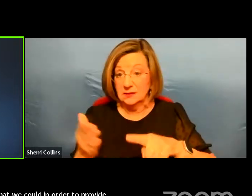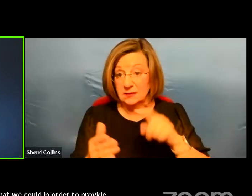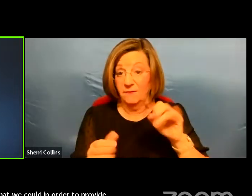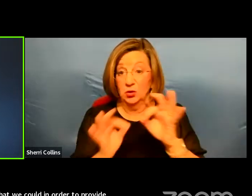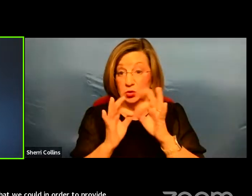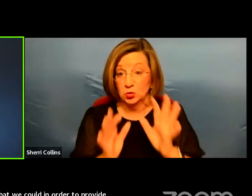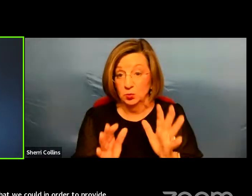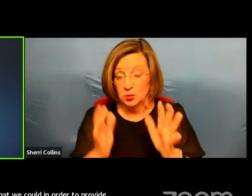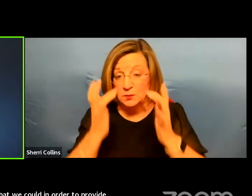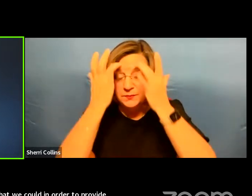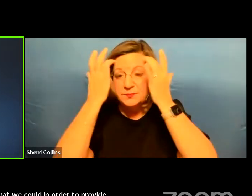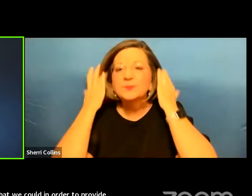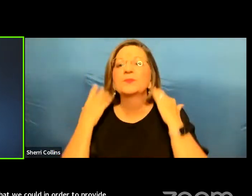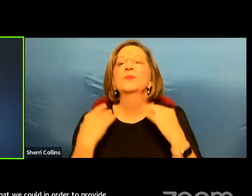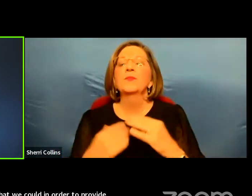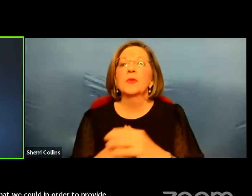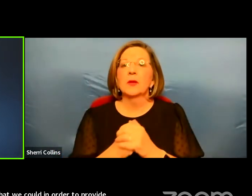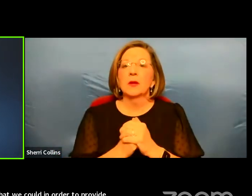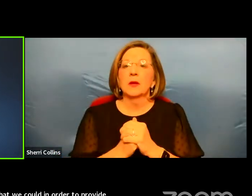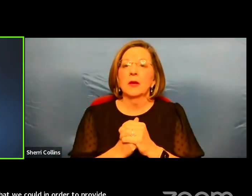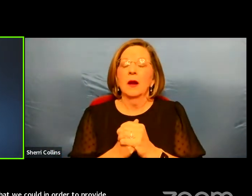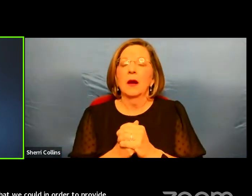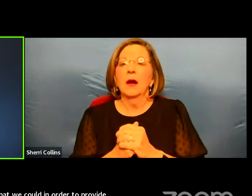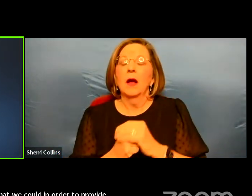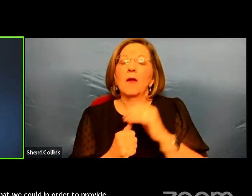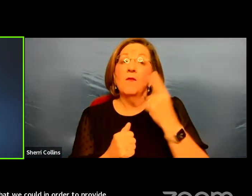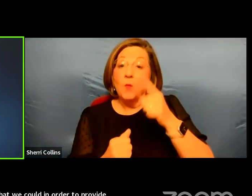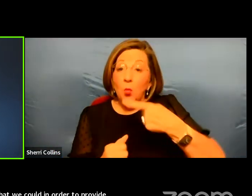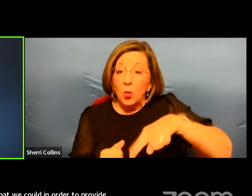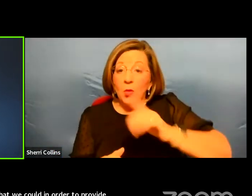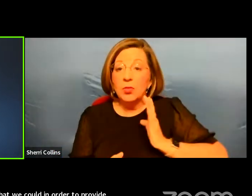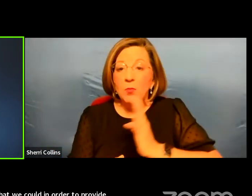to a last minute cancellation of an interpreter.